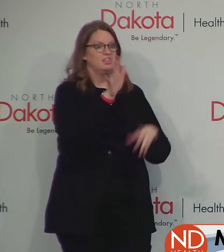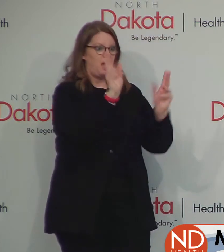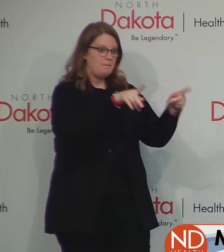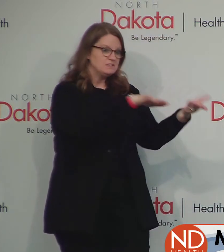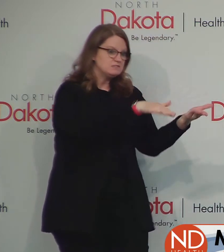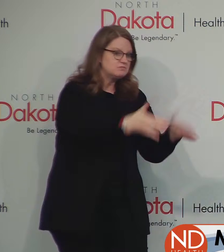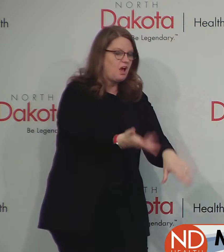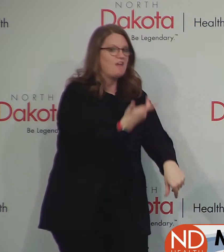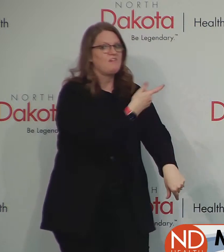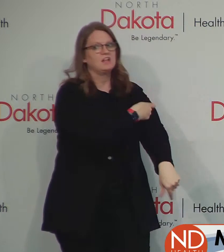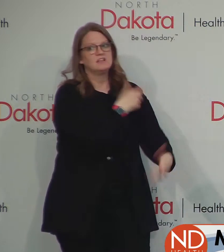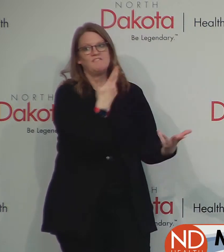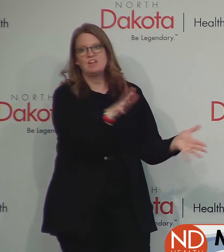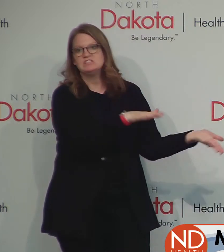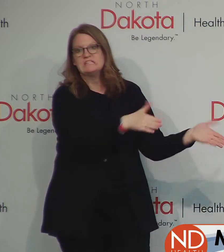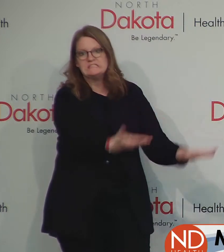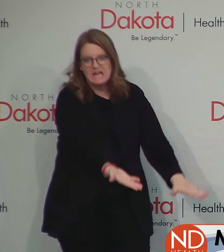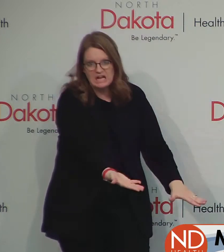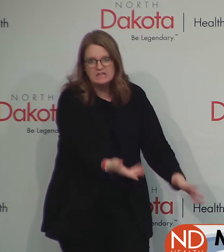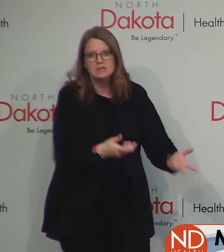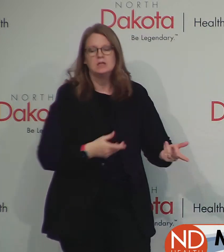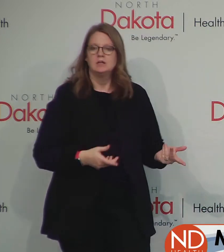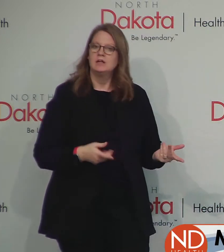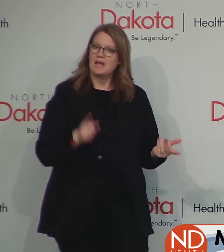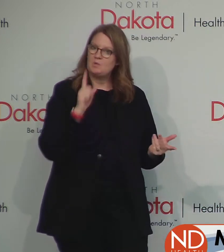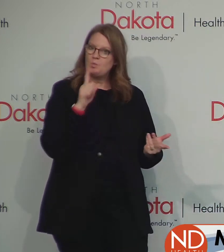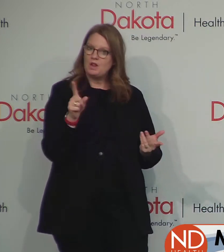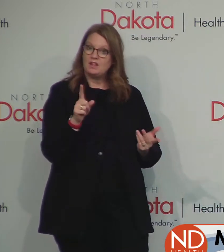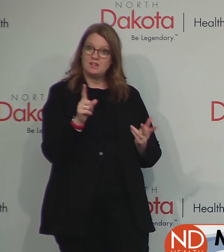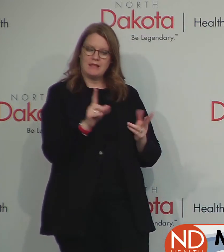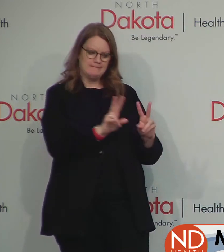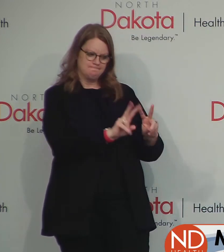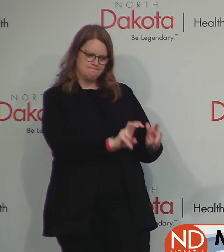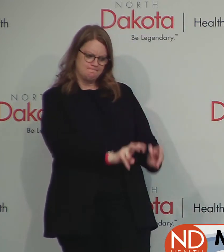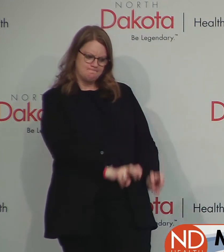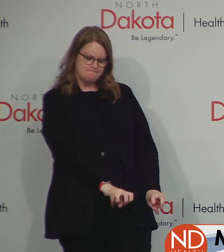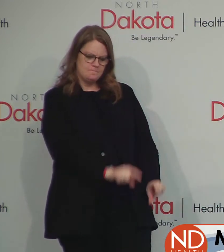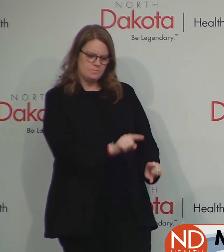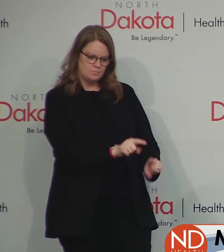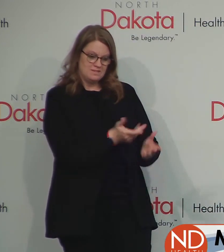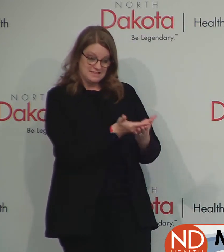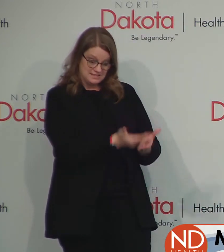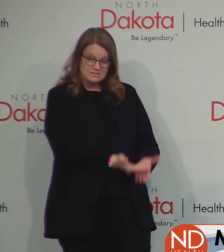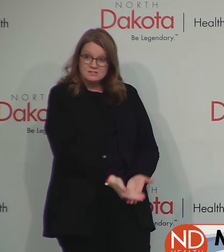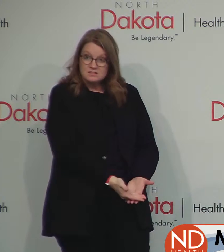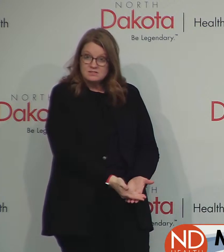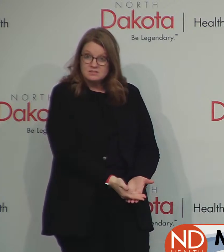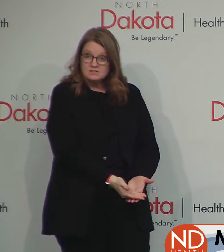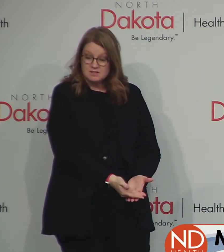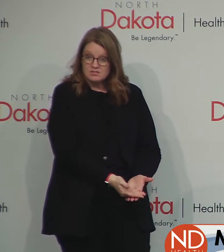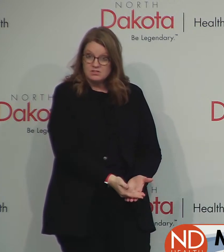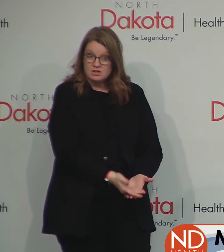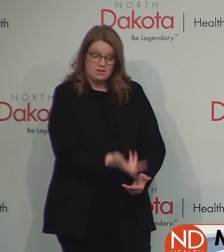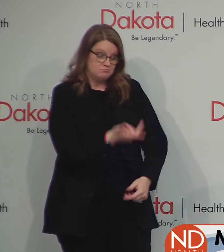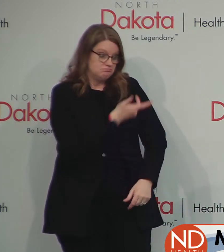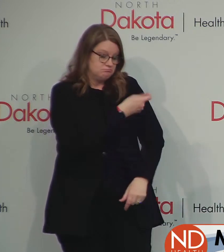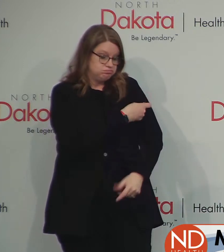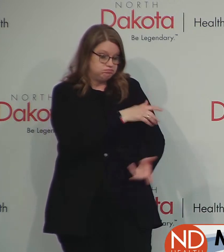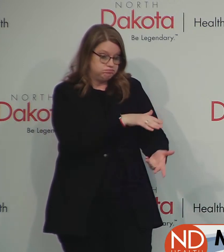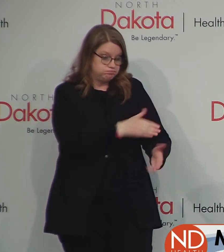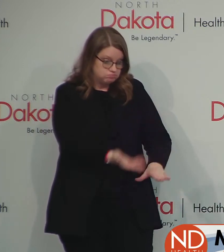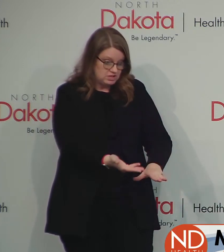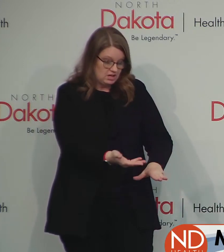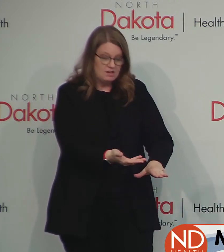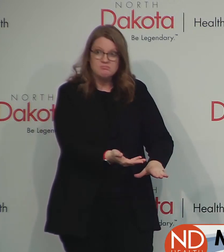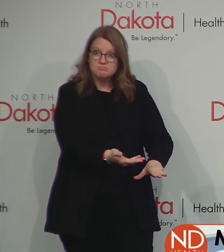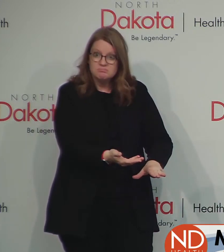after vaccination. And they looked at data to see, are we seeing more people die after vaccination than what we would expect to